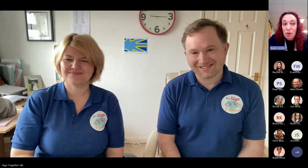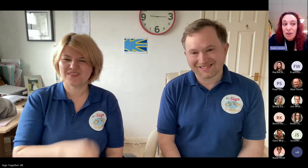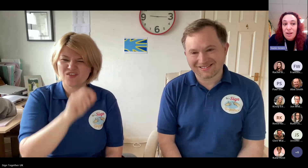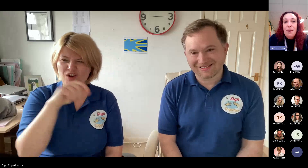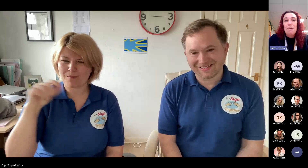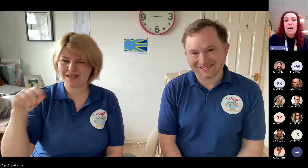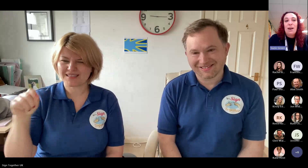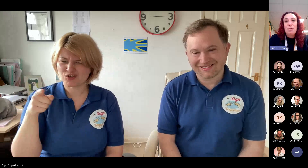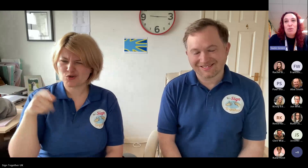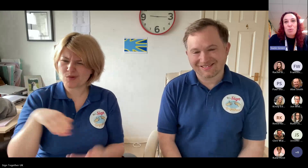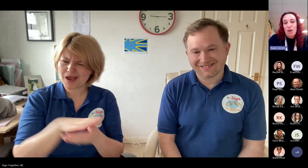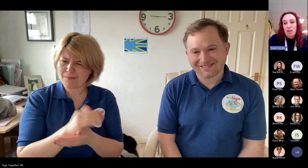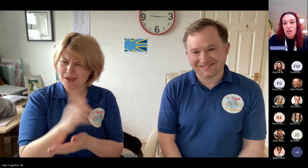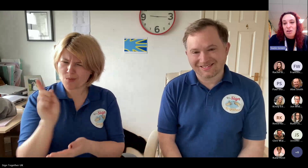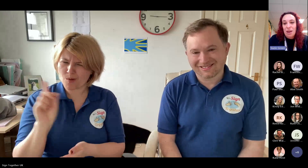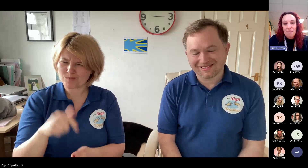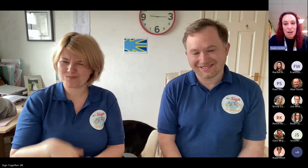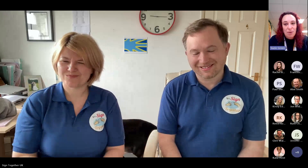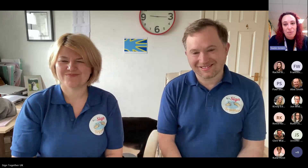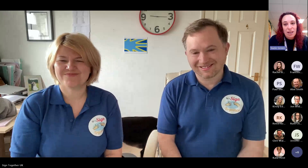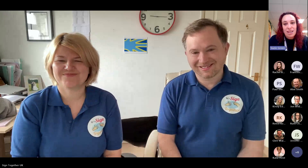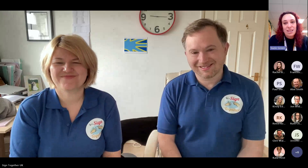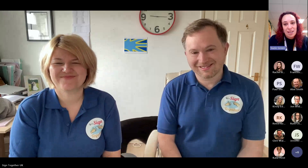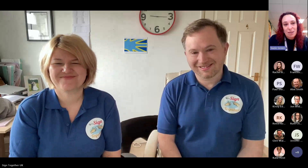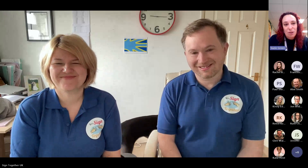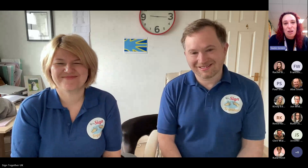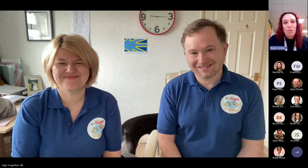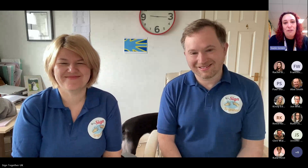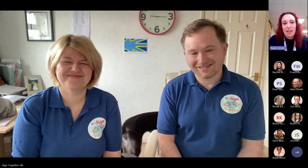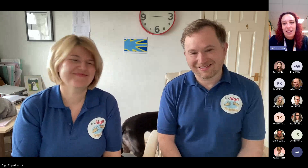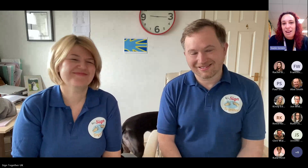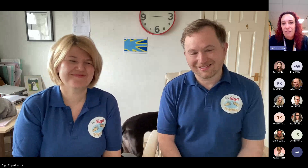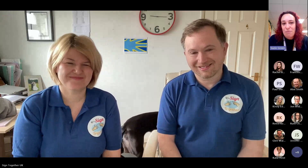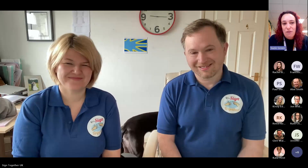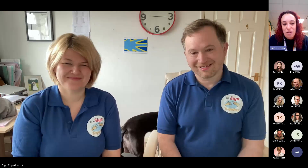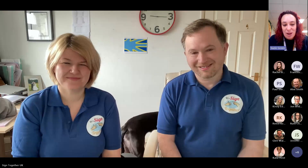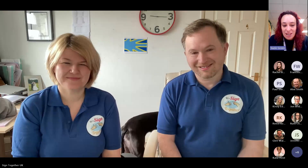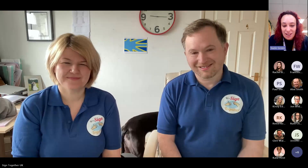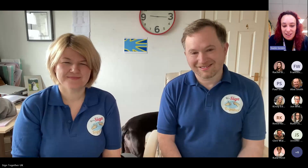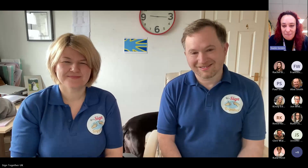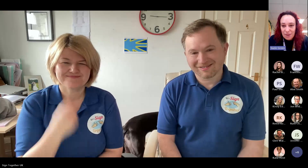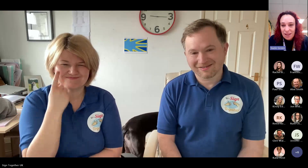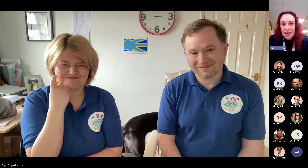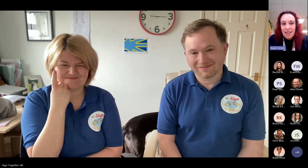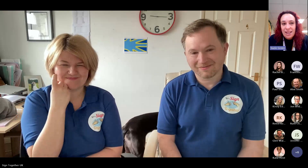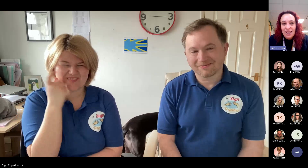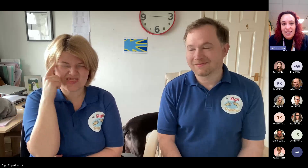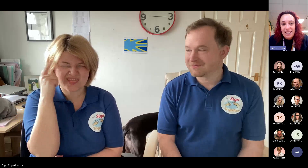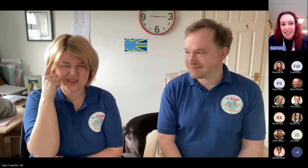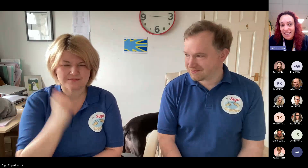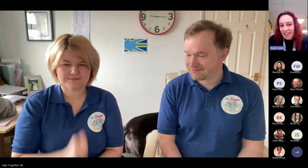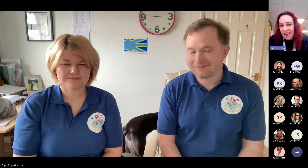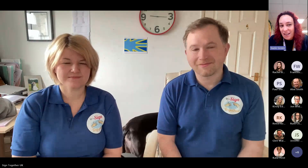do. But I would rather that you kept that really, really sensible. So reflect carefully before you write anything. Secondly,